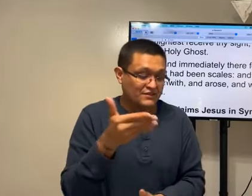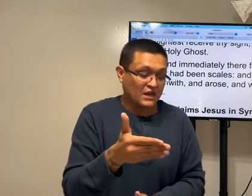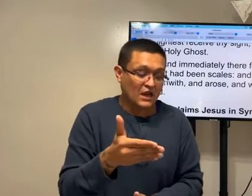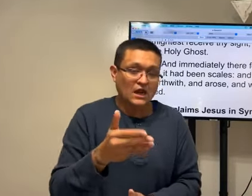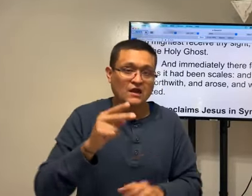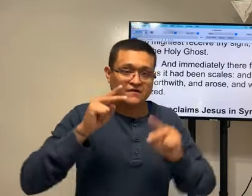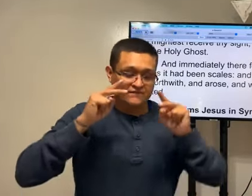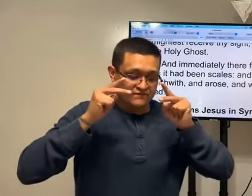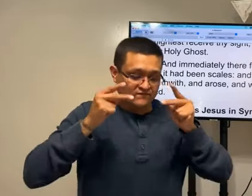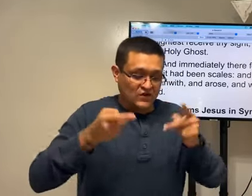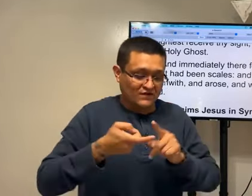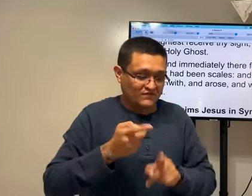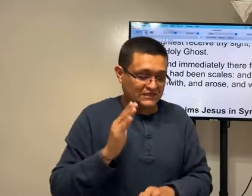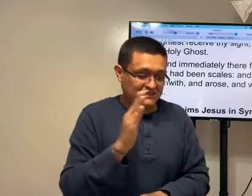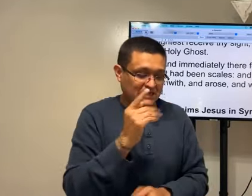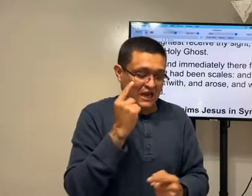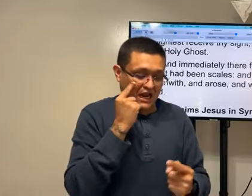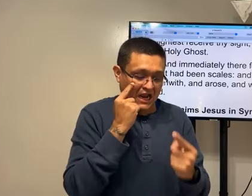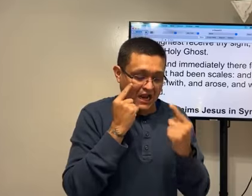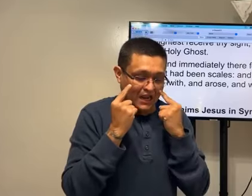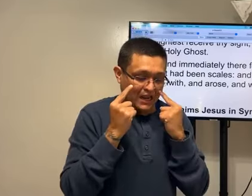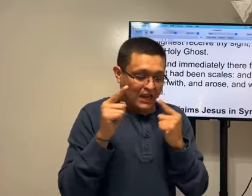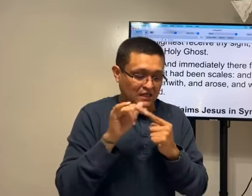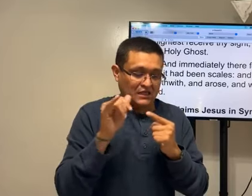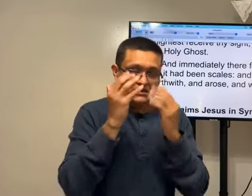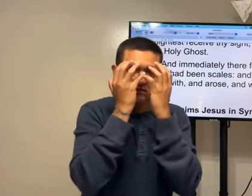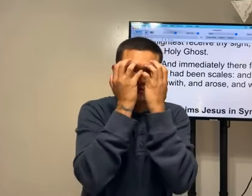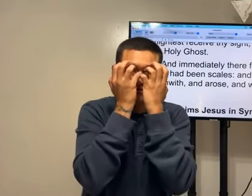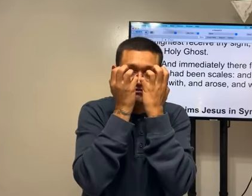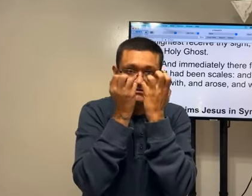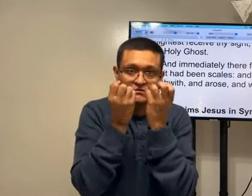And immediately there fell from his eyes,